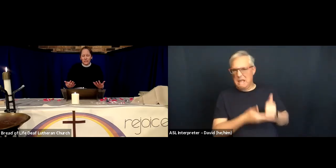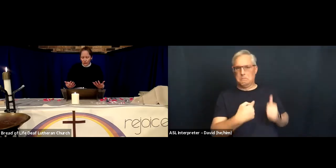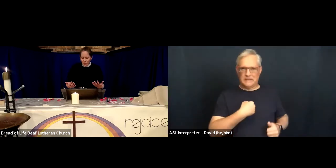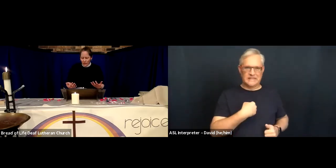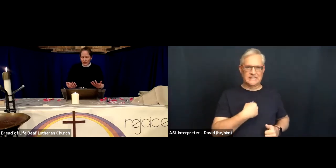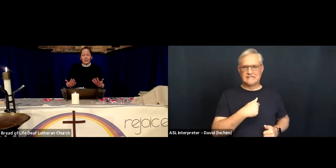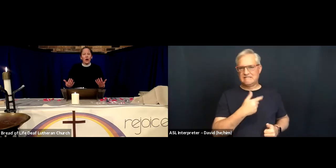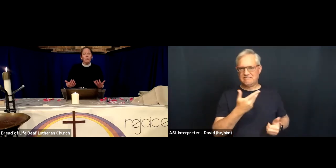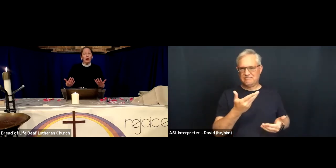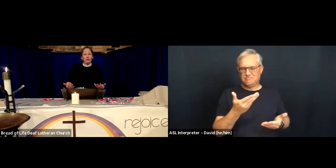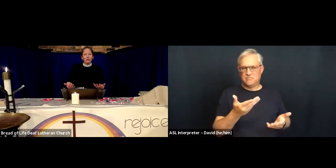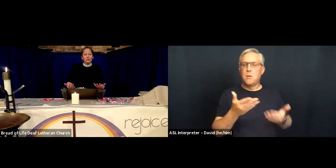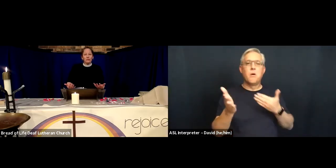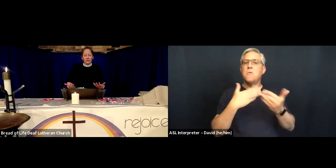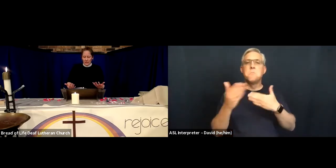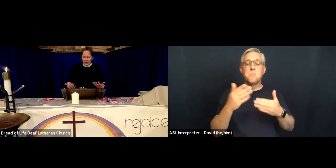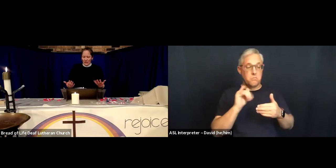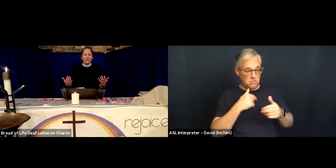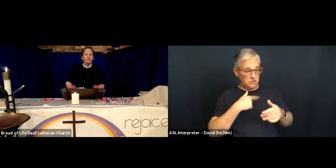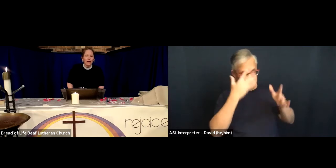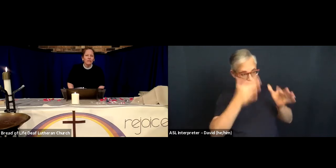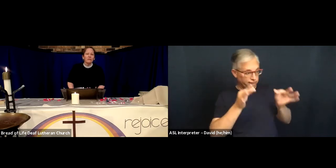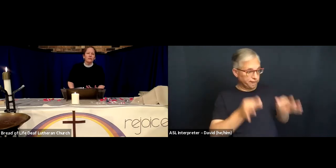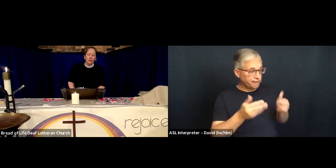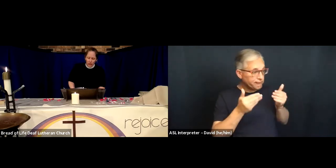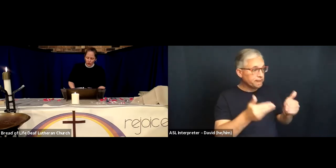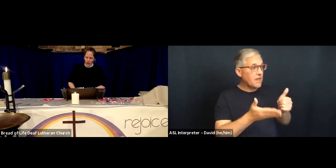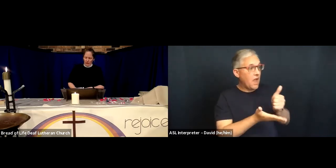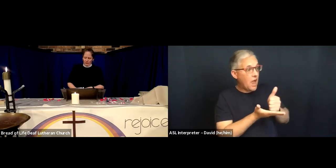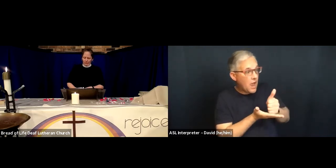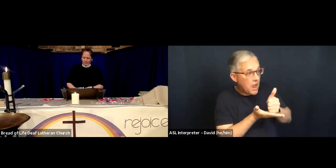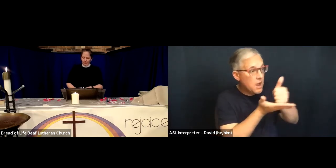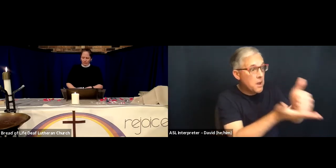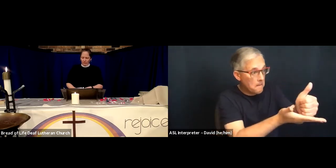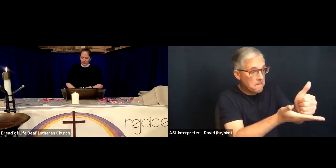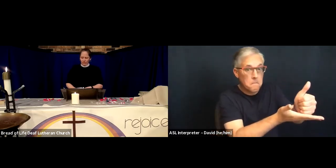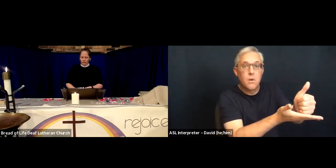that decision to help others is life-changing.